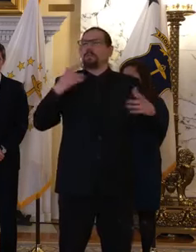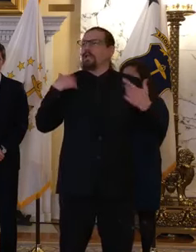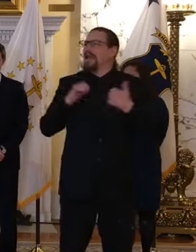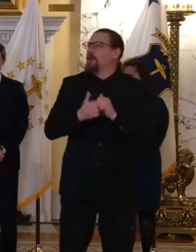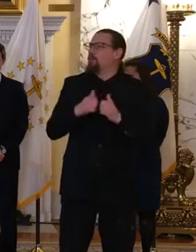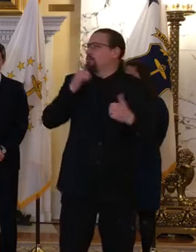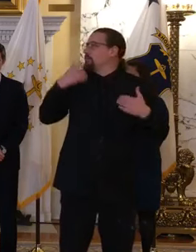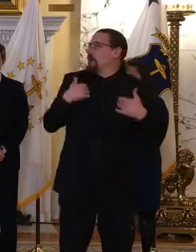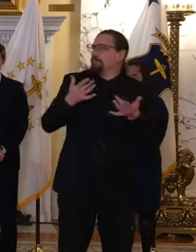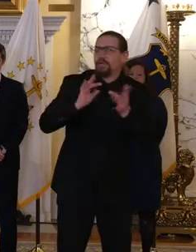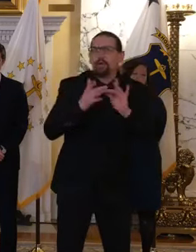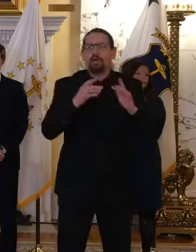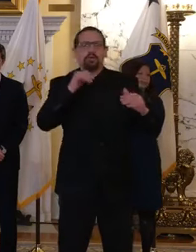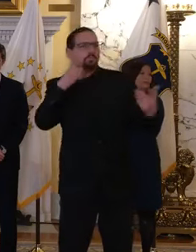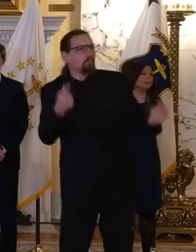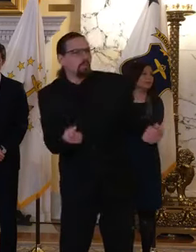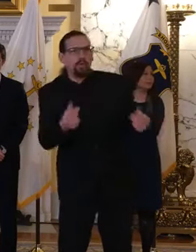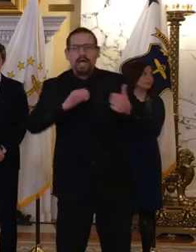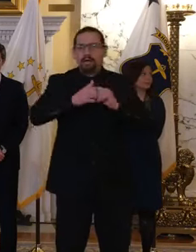behind.